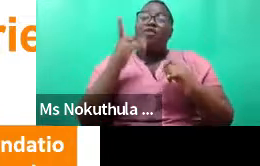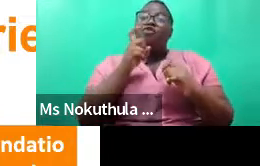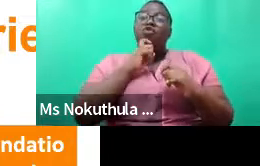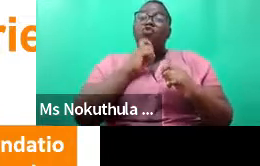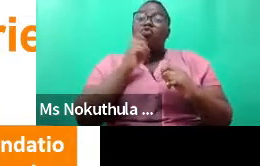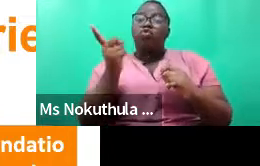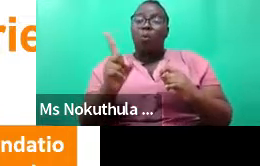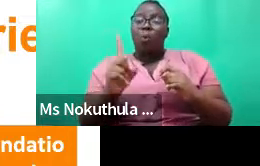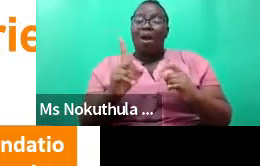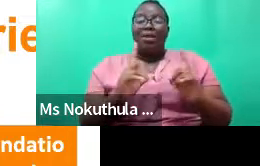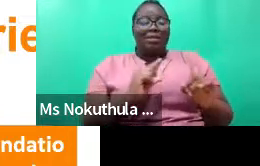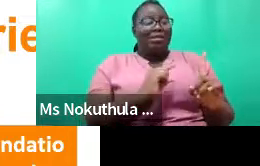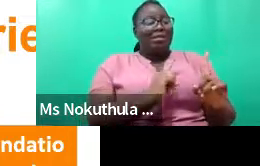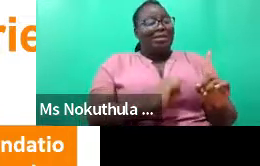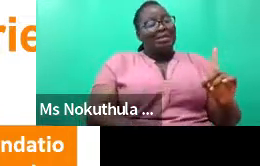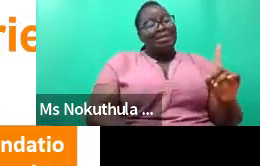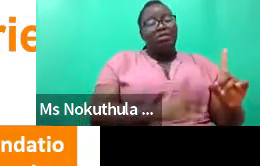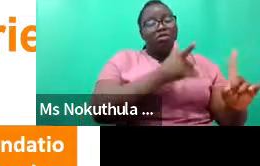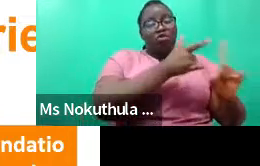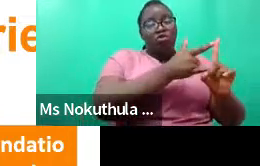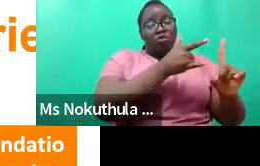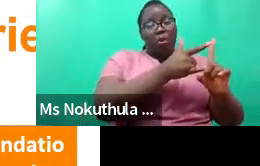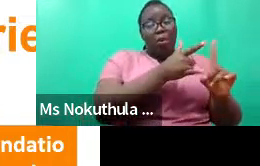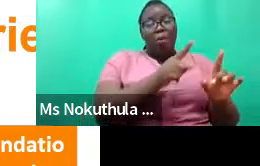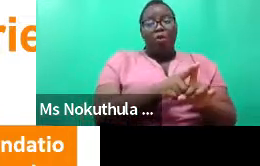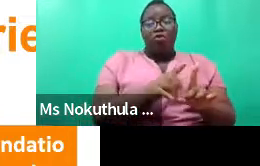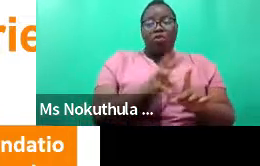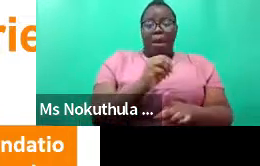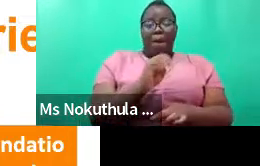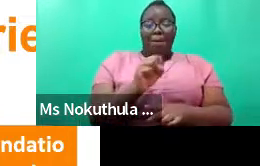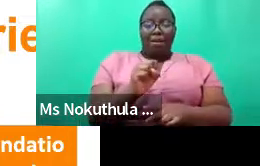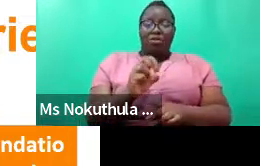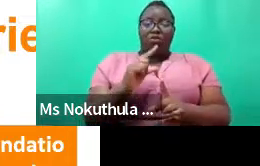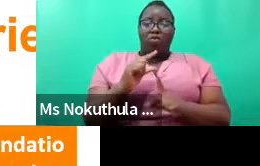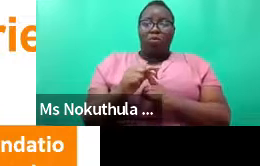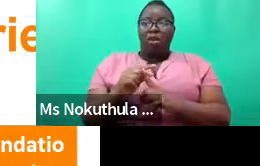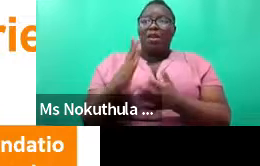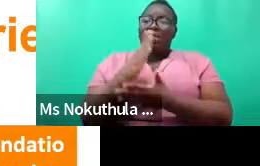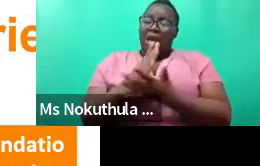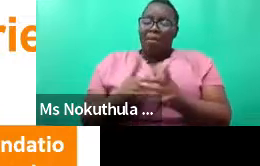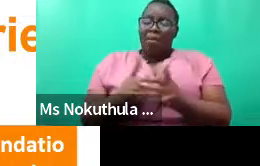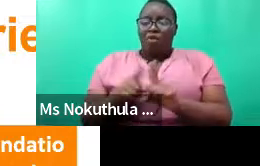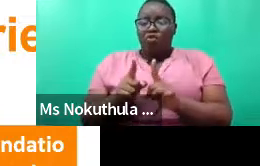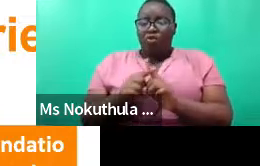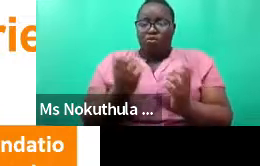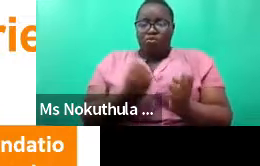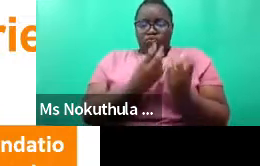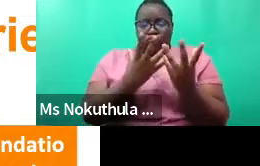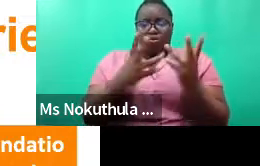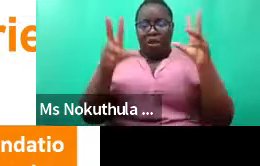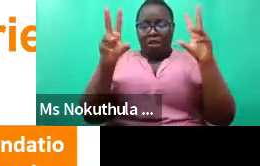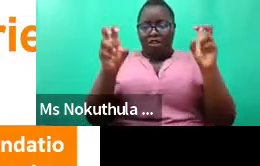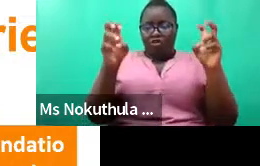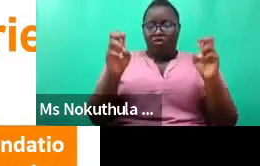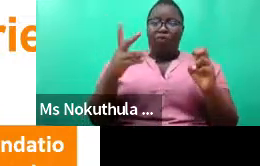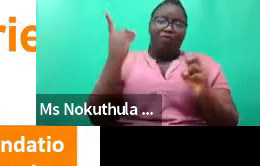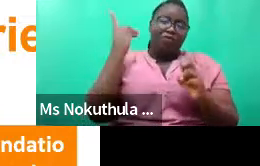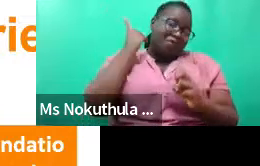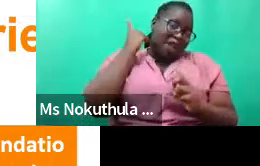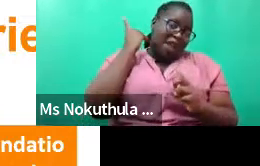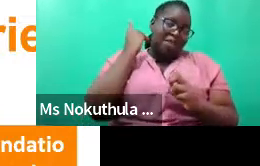Word. So they shared the issue of the data bundle as well. They raised that the data bundle was accommodated